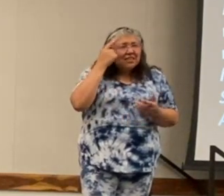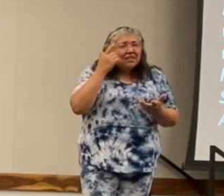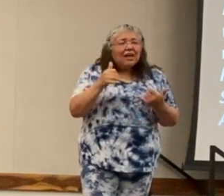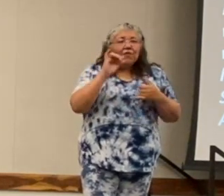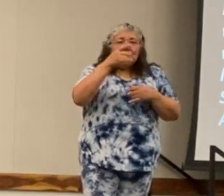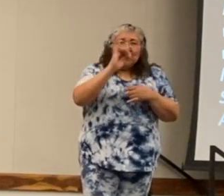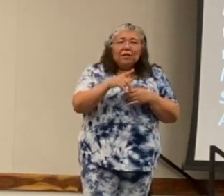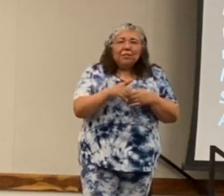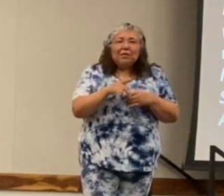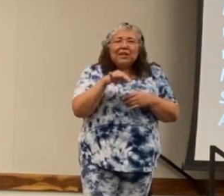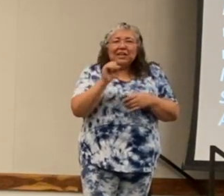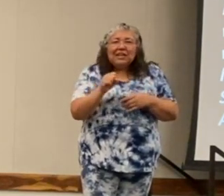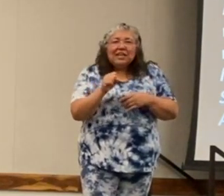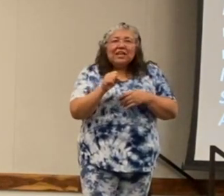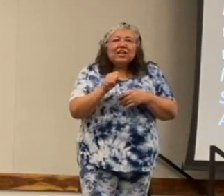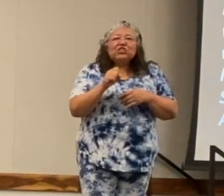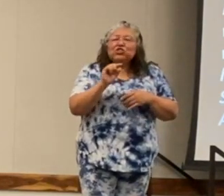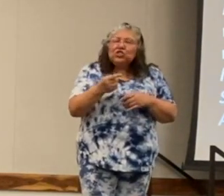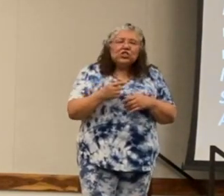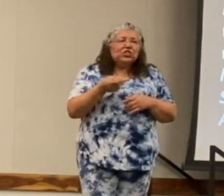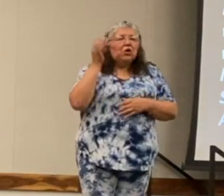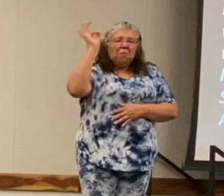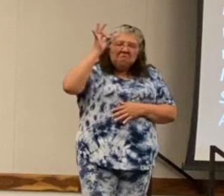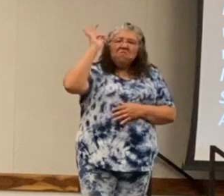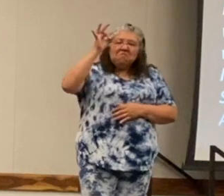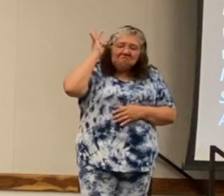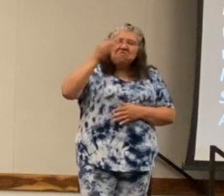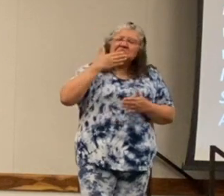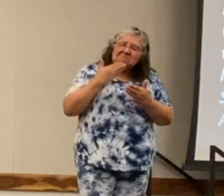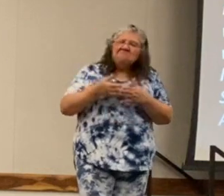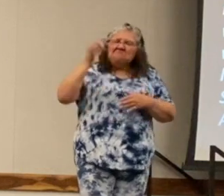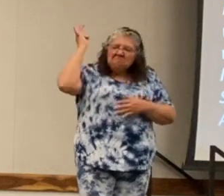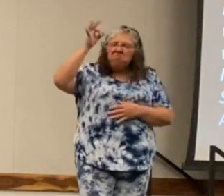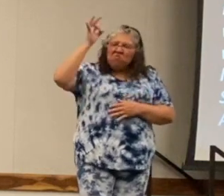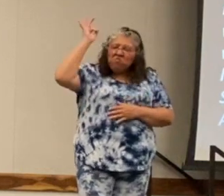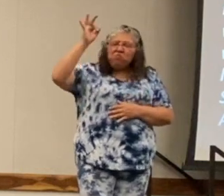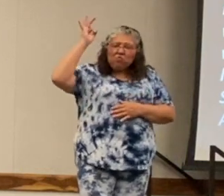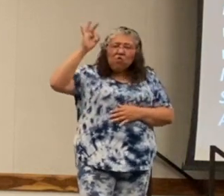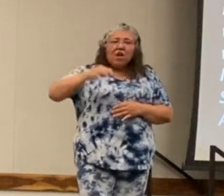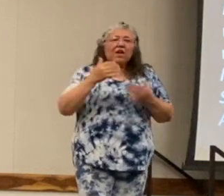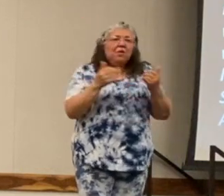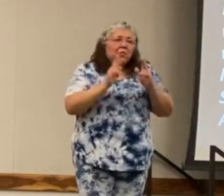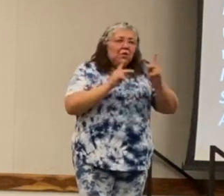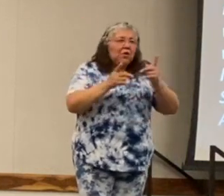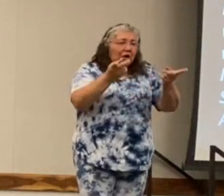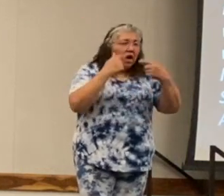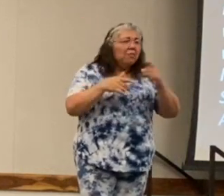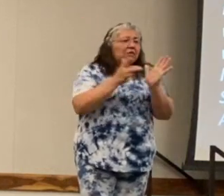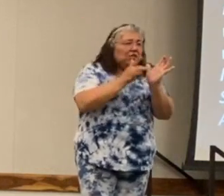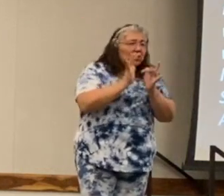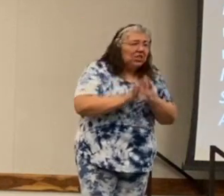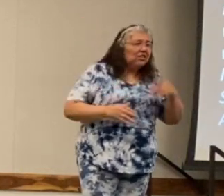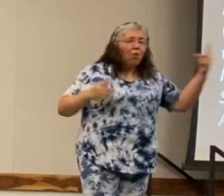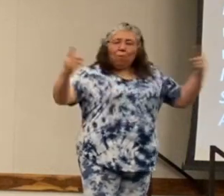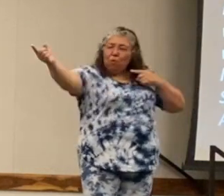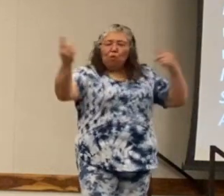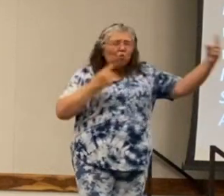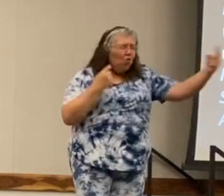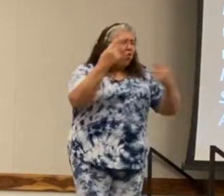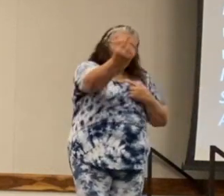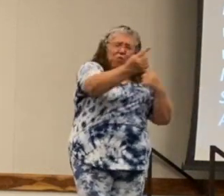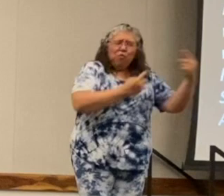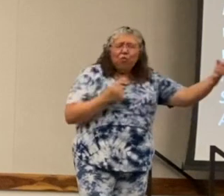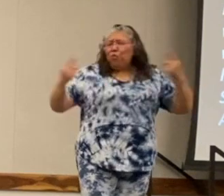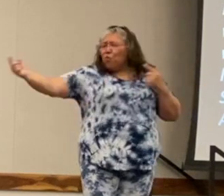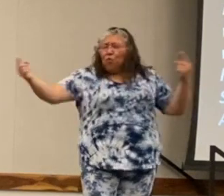Philip is rocking it in Samaria. He is preaching and people are coming to Jesus left and right and right